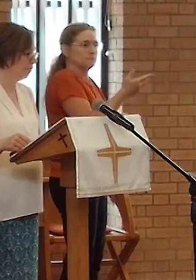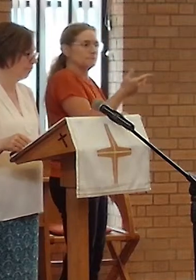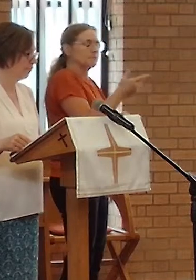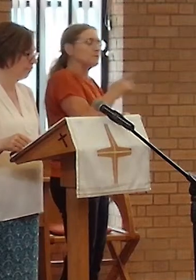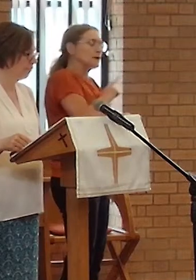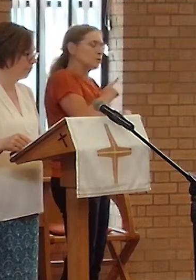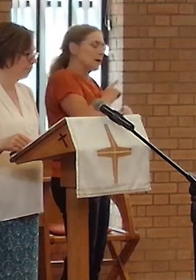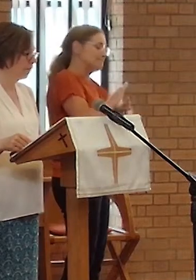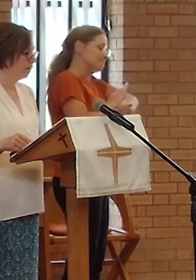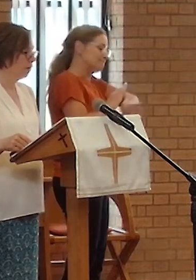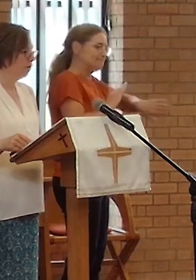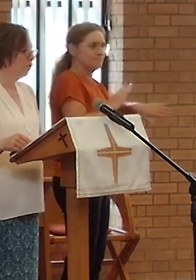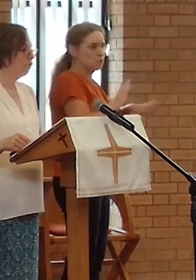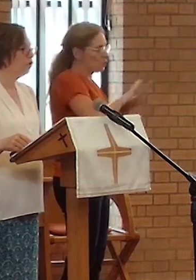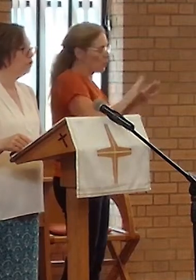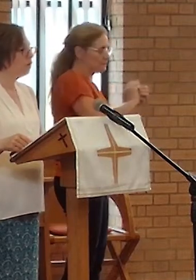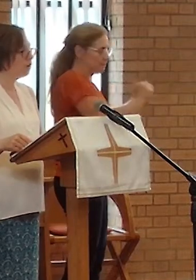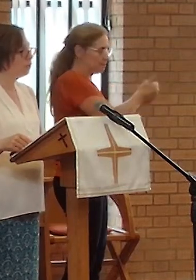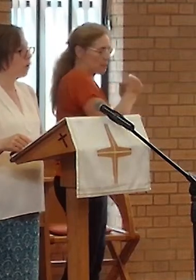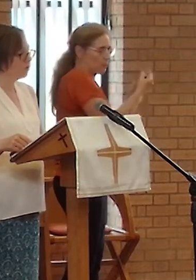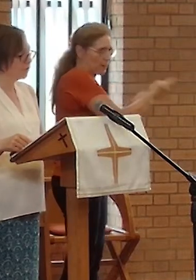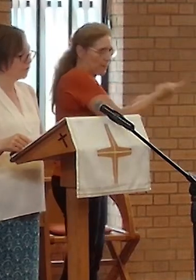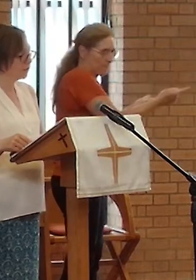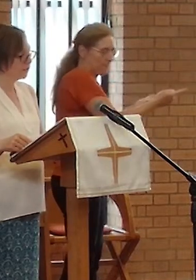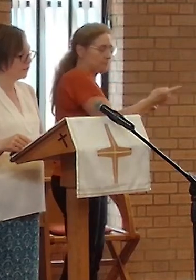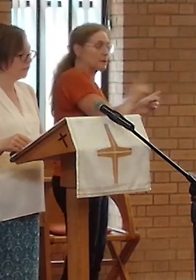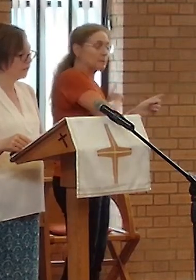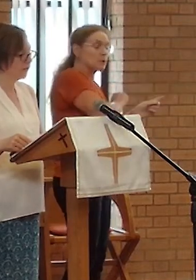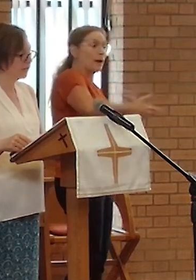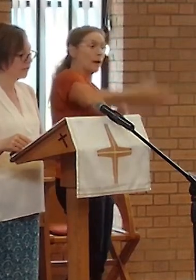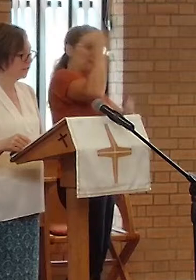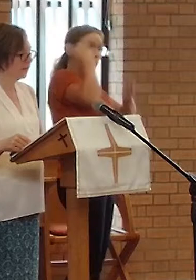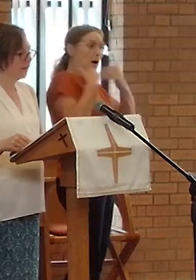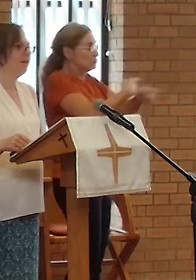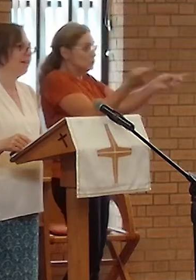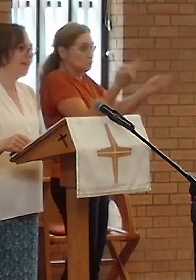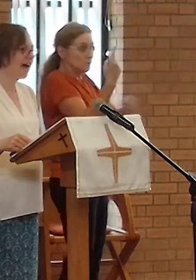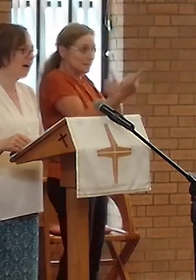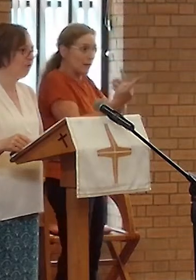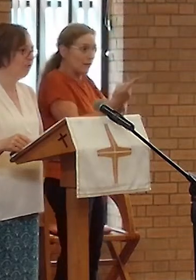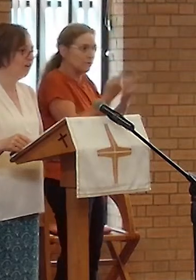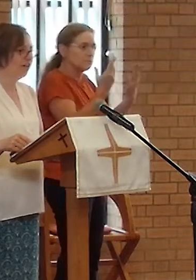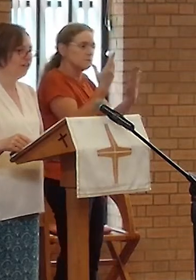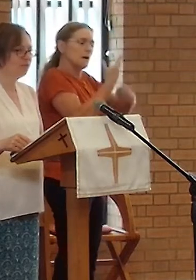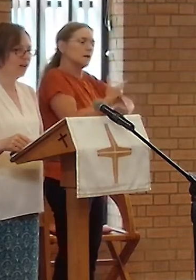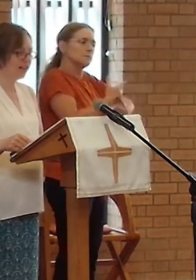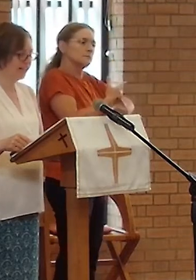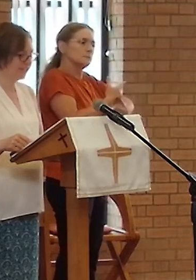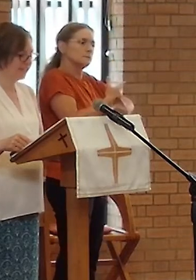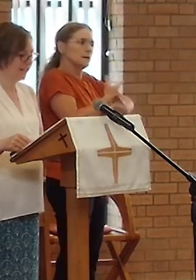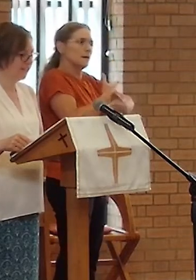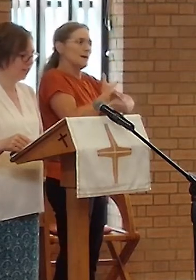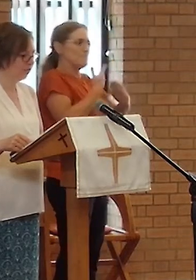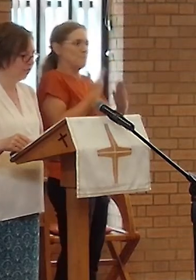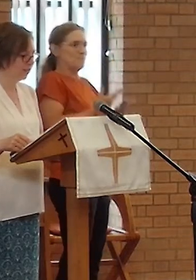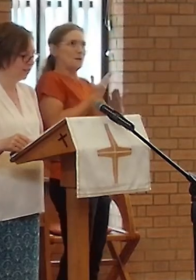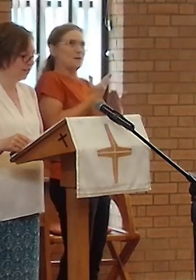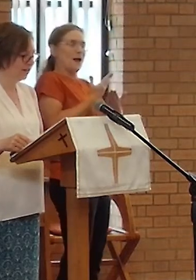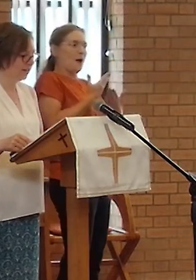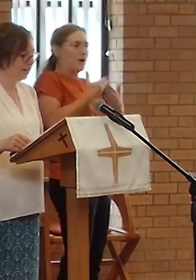them. For you were once darkness, but now you are light in the